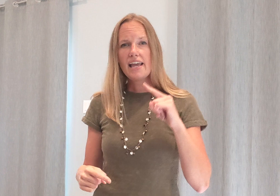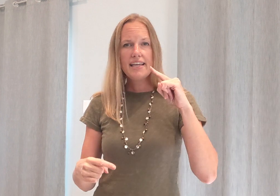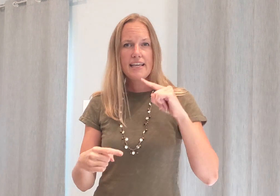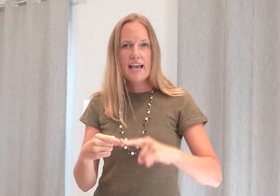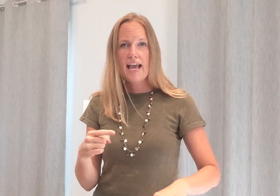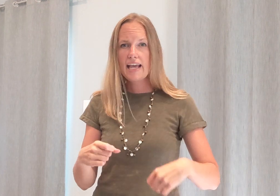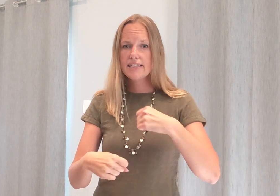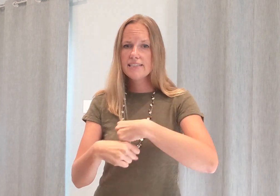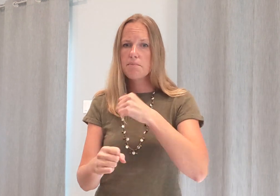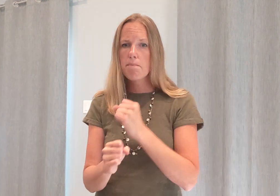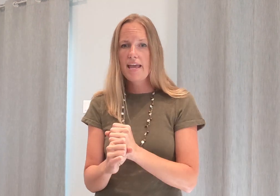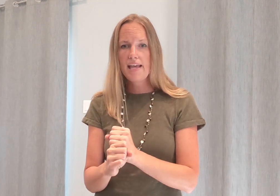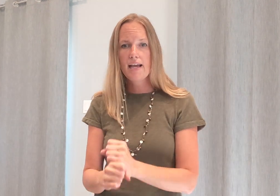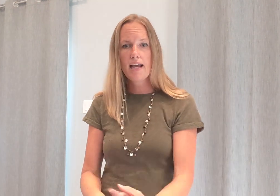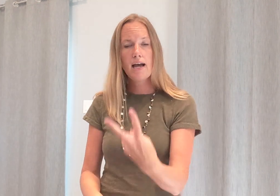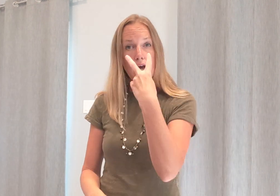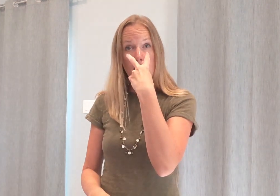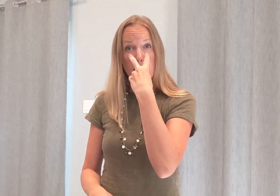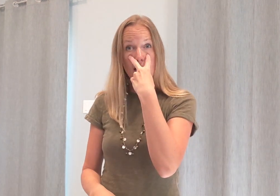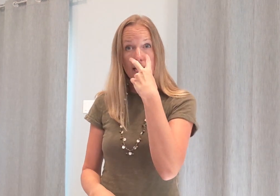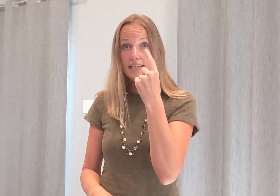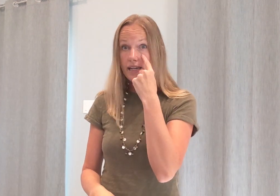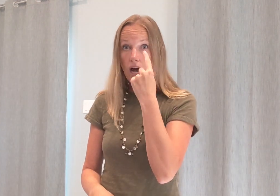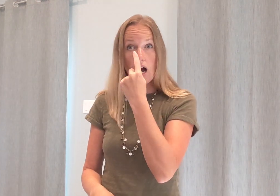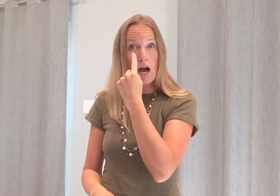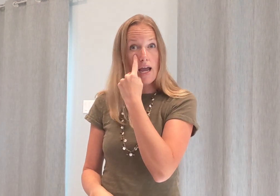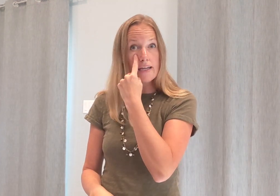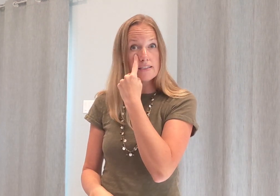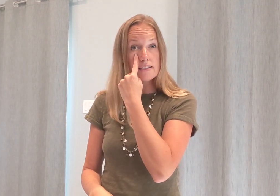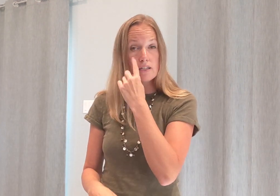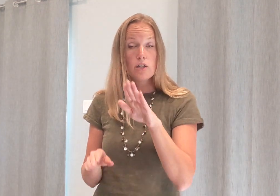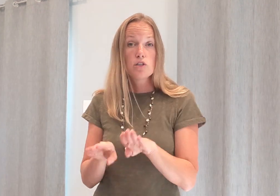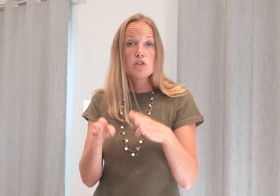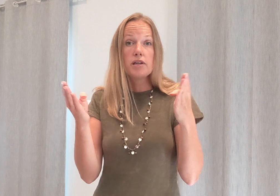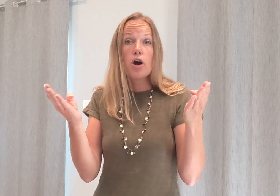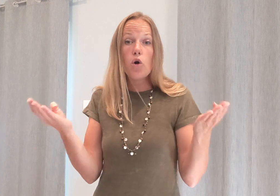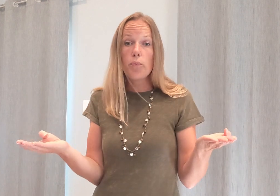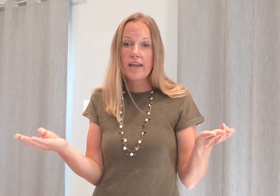I can't make blinded eyes to be